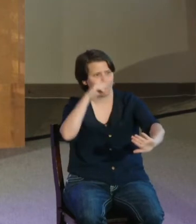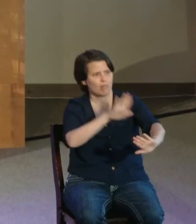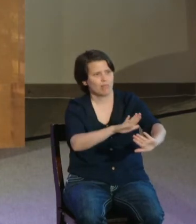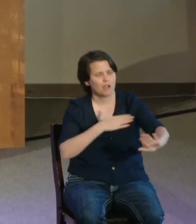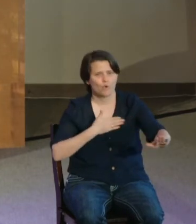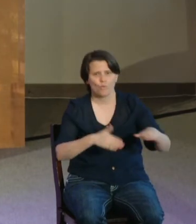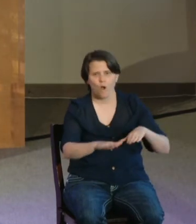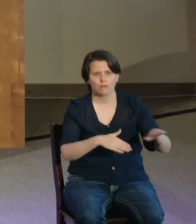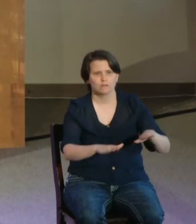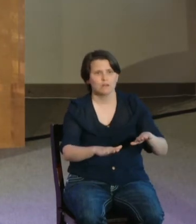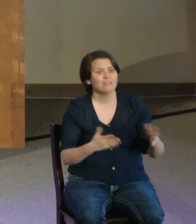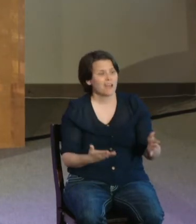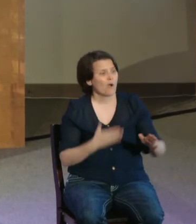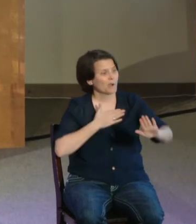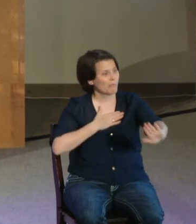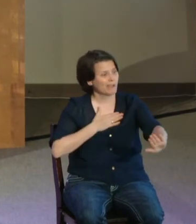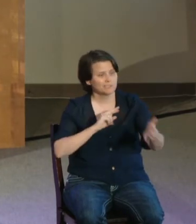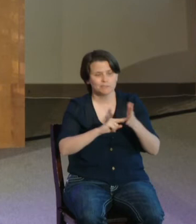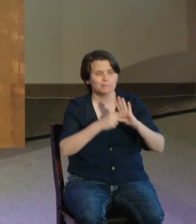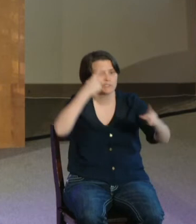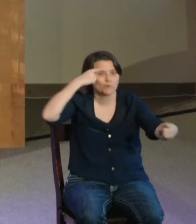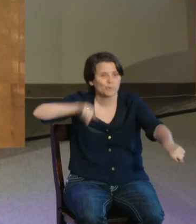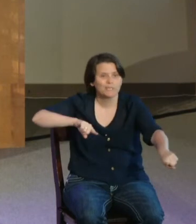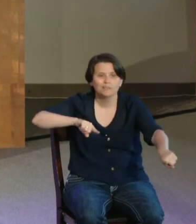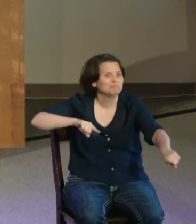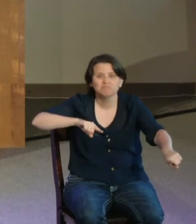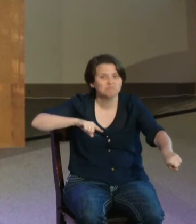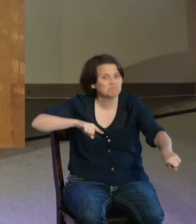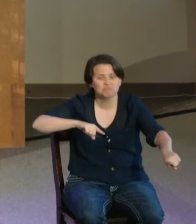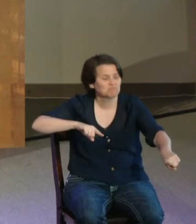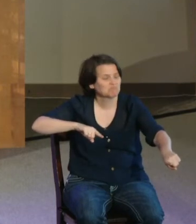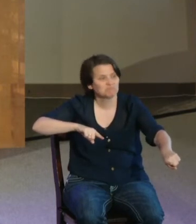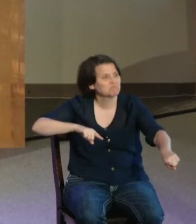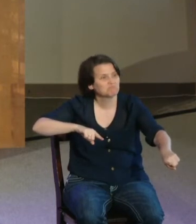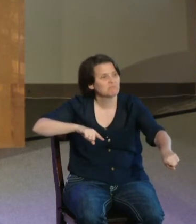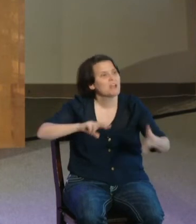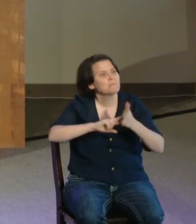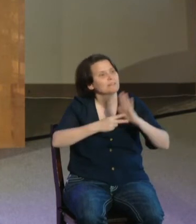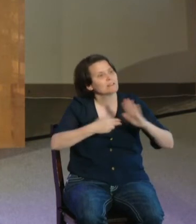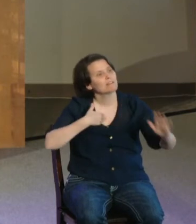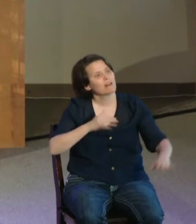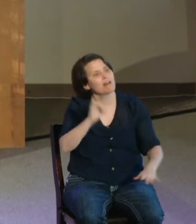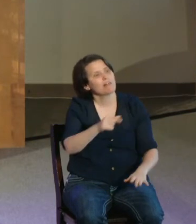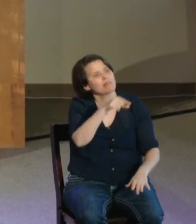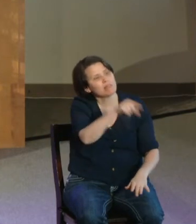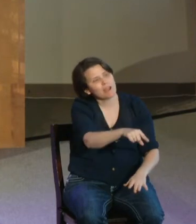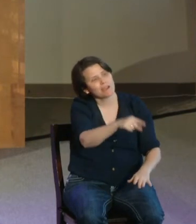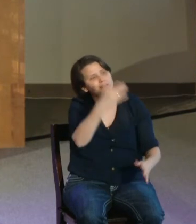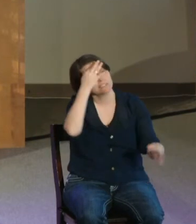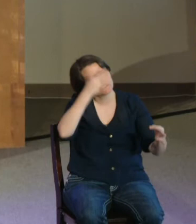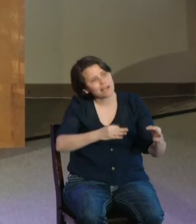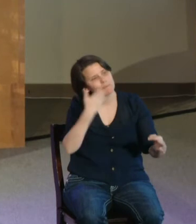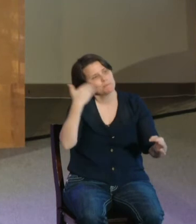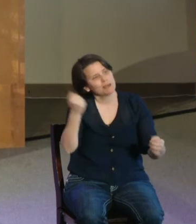them. Being compassionate means that we hold the knowing that they made the best decision they could with